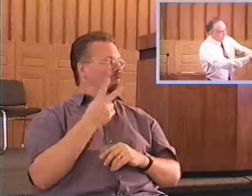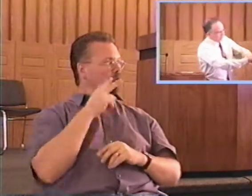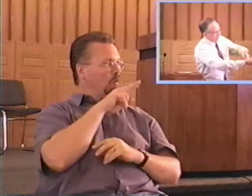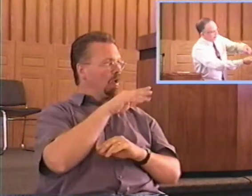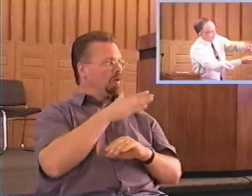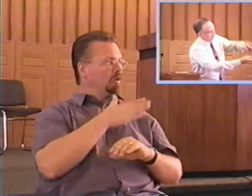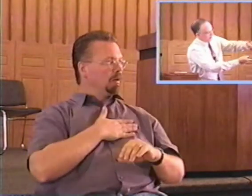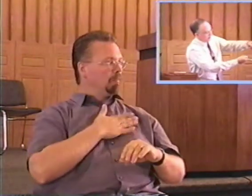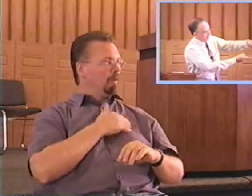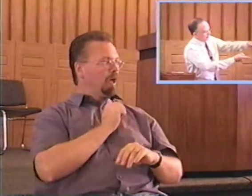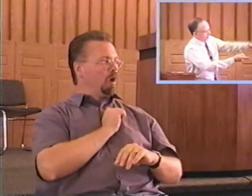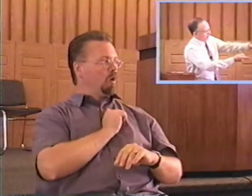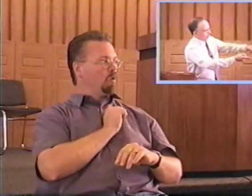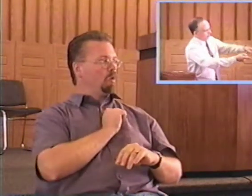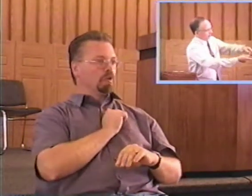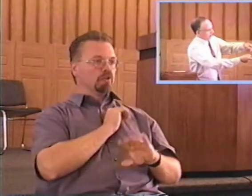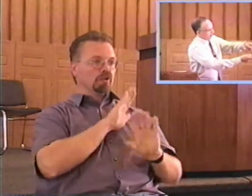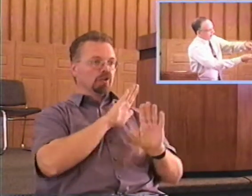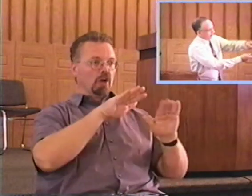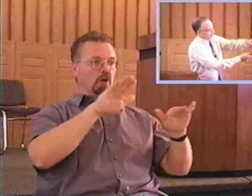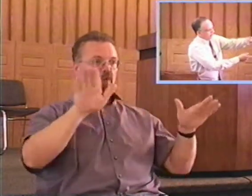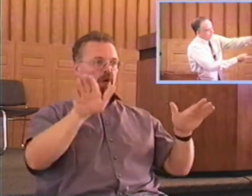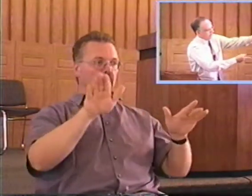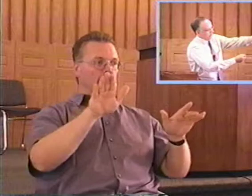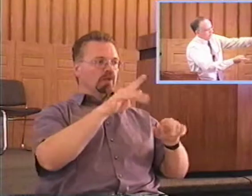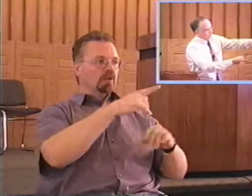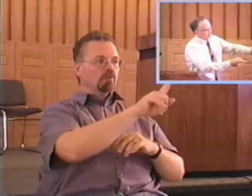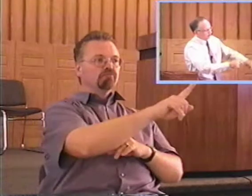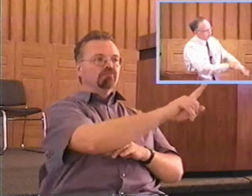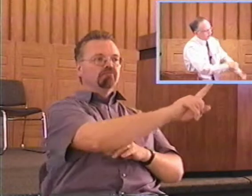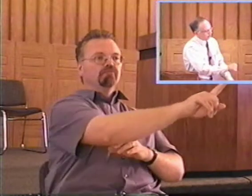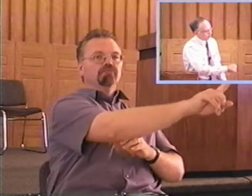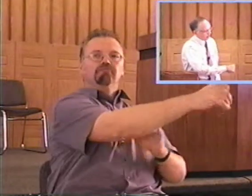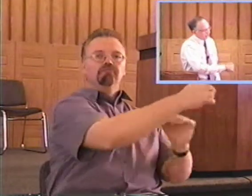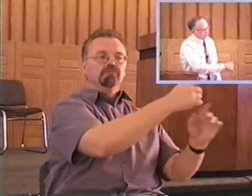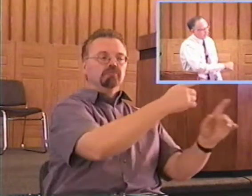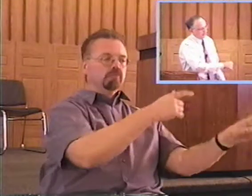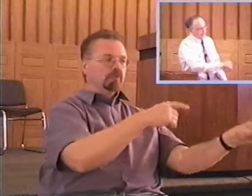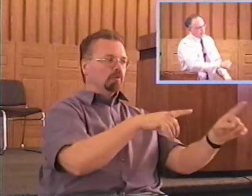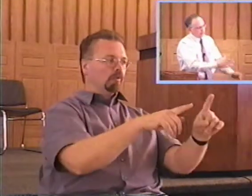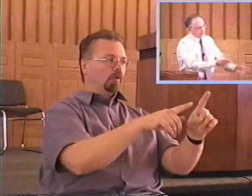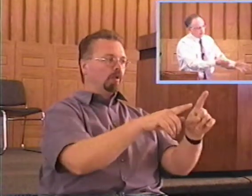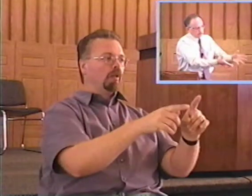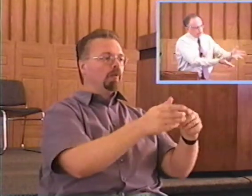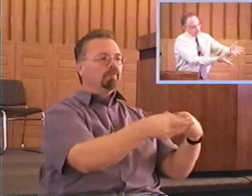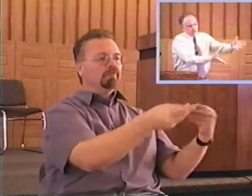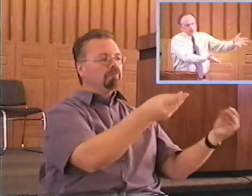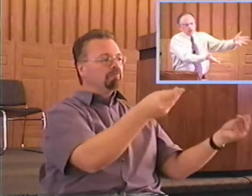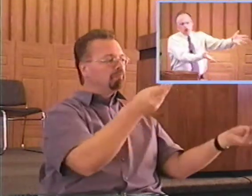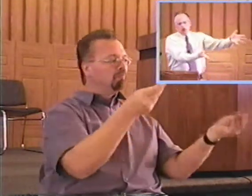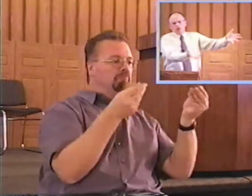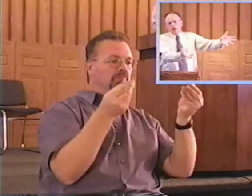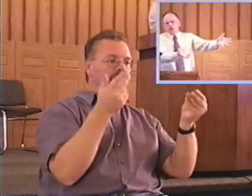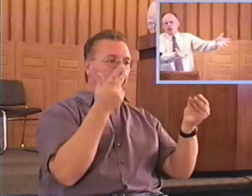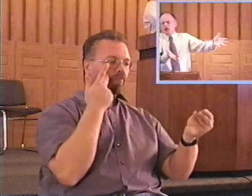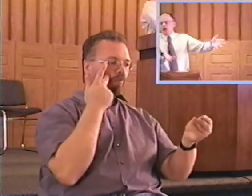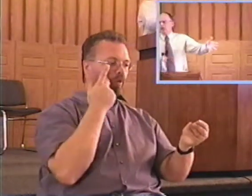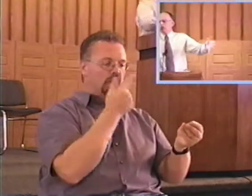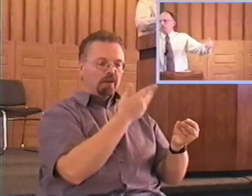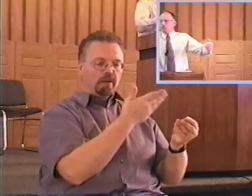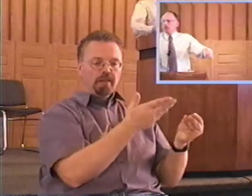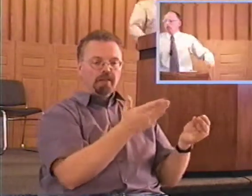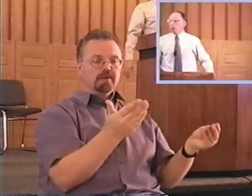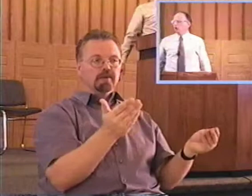children as they were browsing through the store there. And you could just